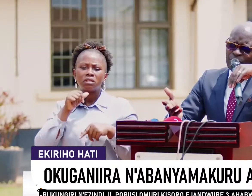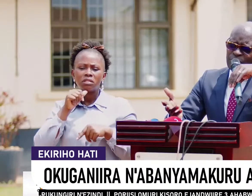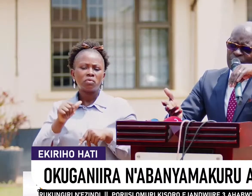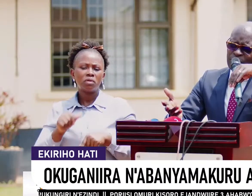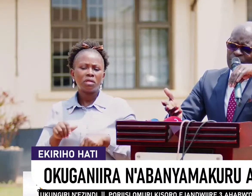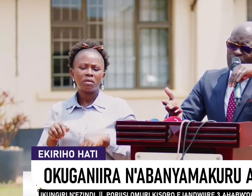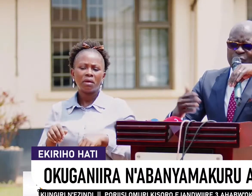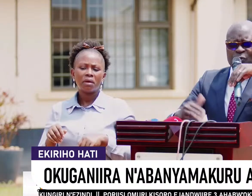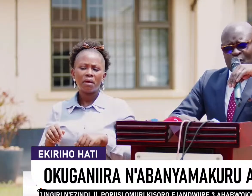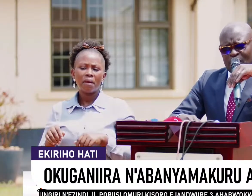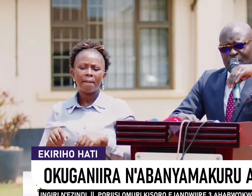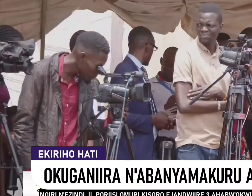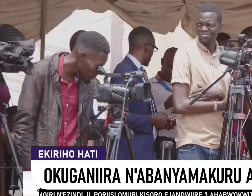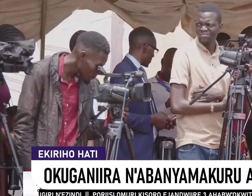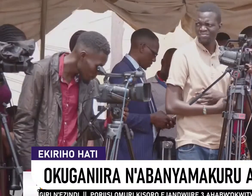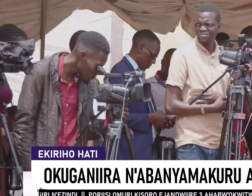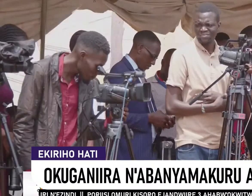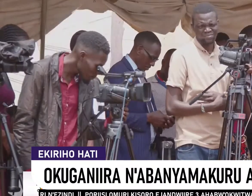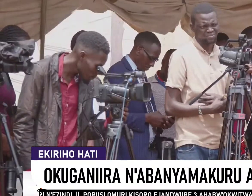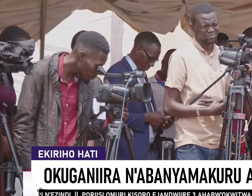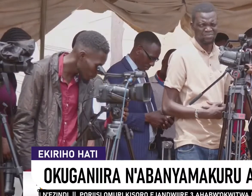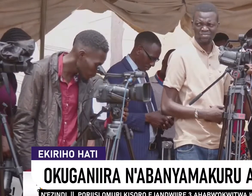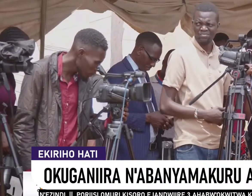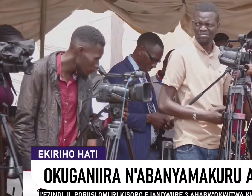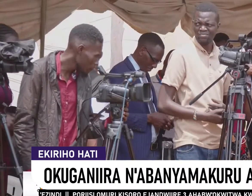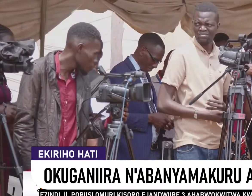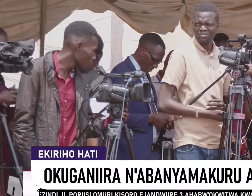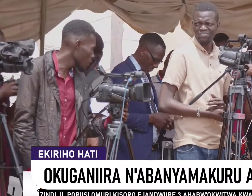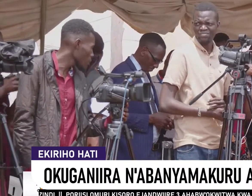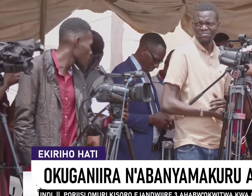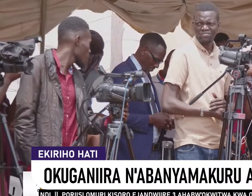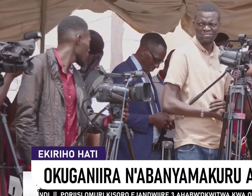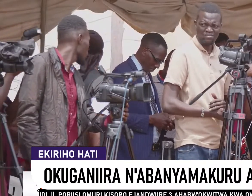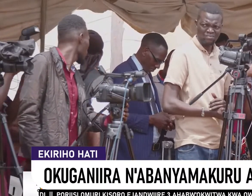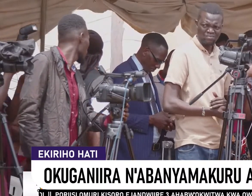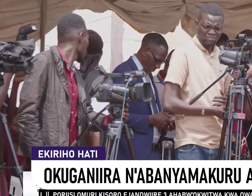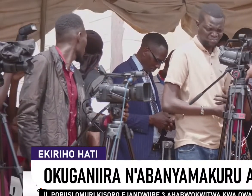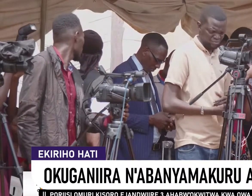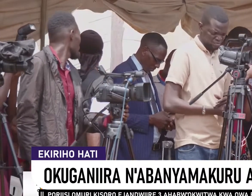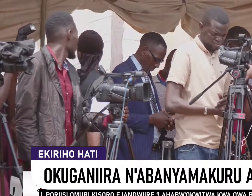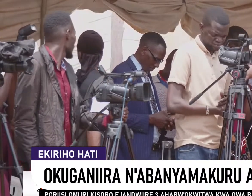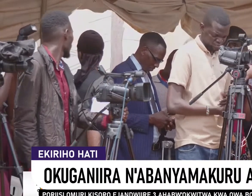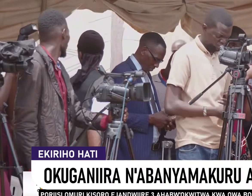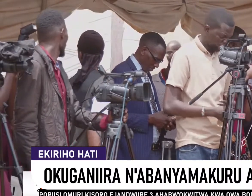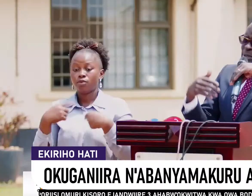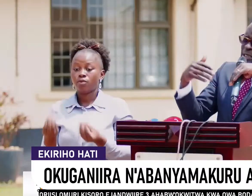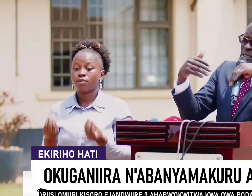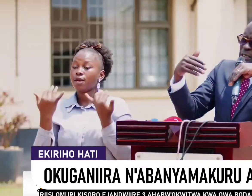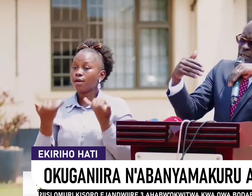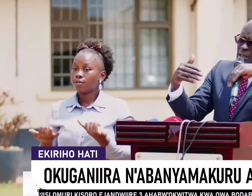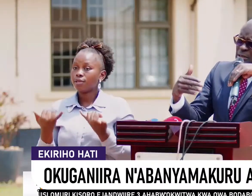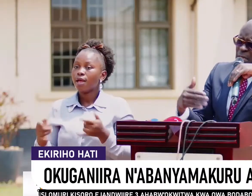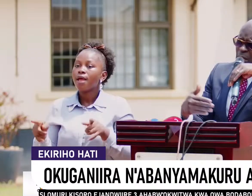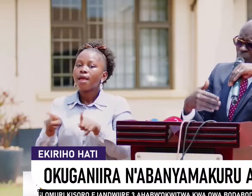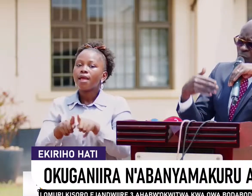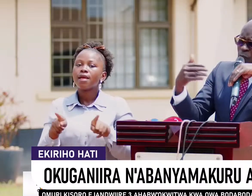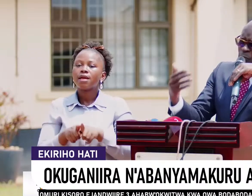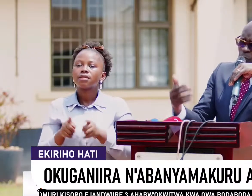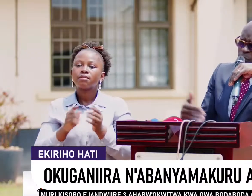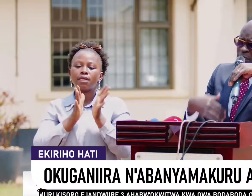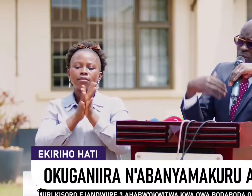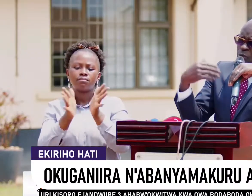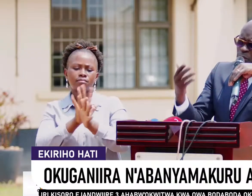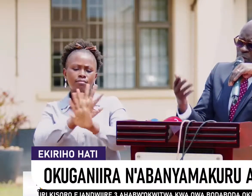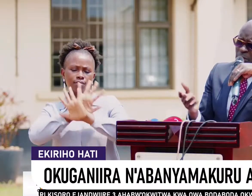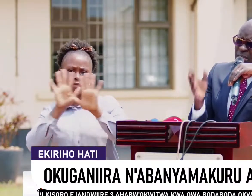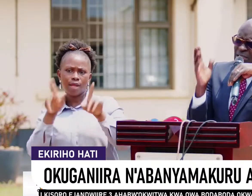bamativu mu bitukola, nedda. Nze mukulaba okwange enkyukakyuka zetukoze kati era zibadde ndangulukufu